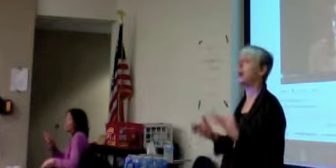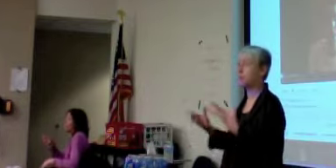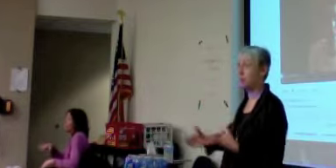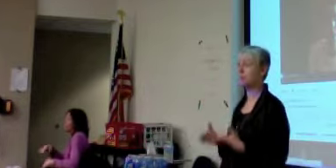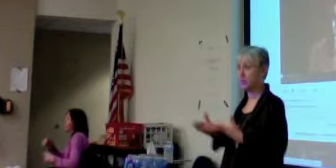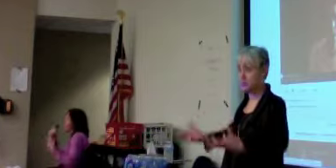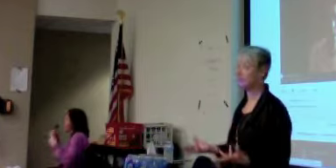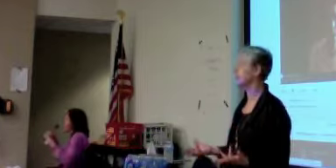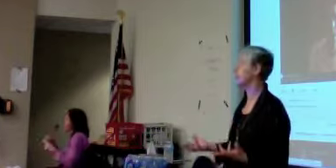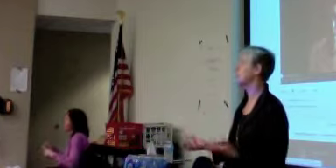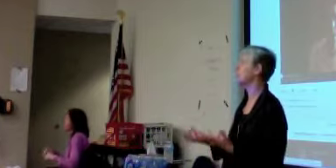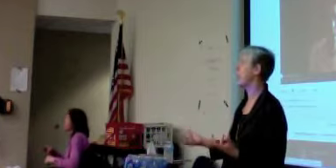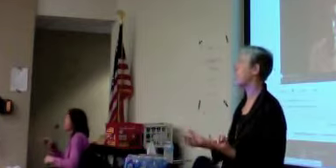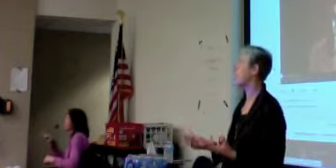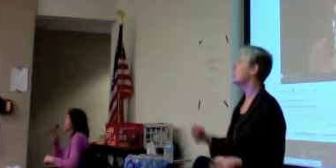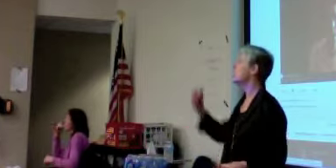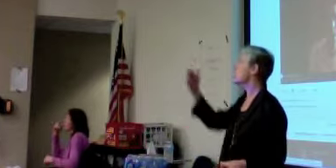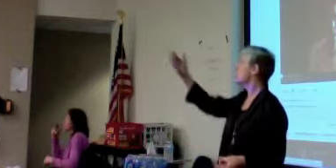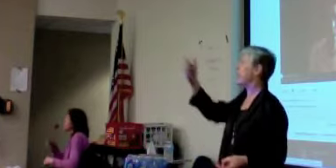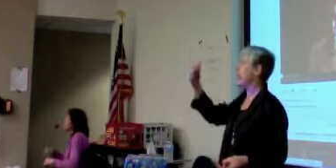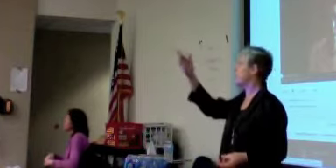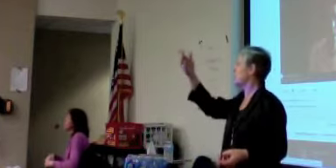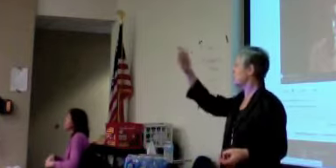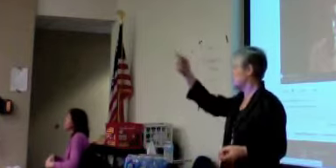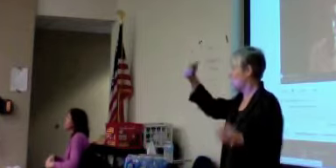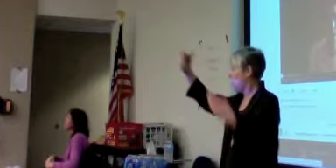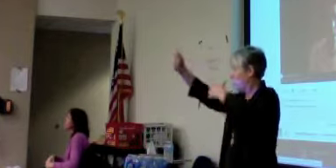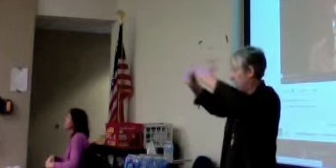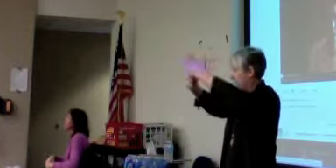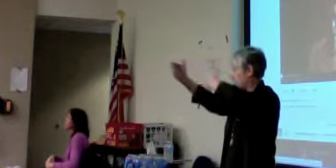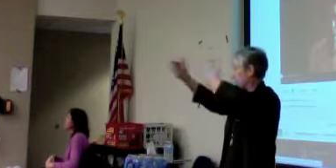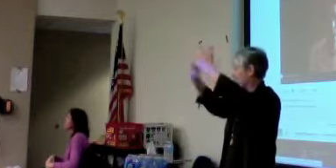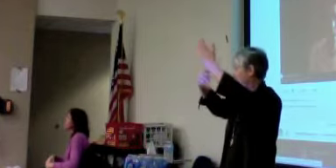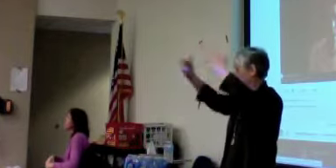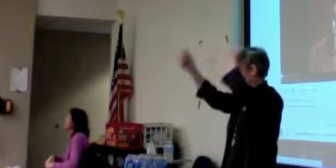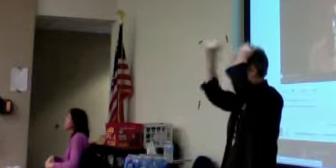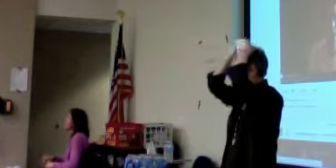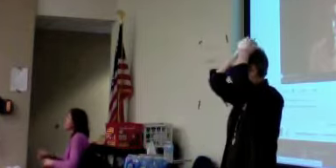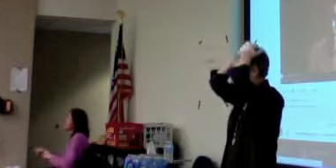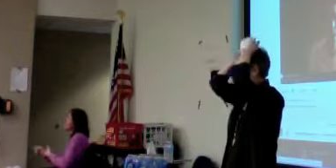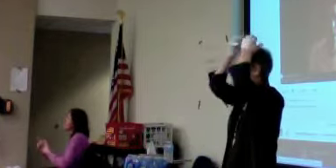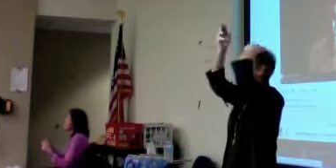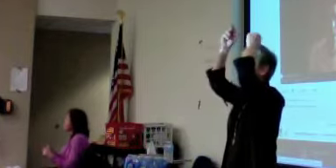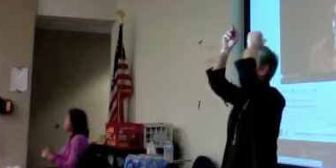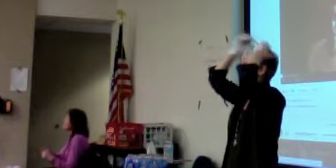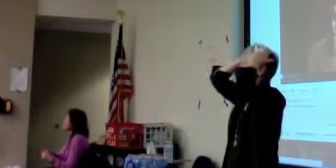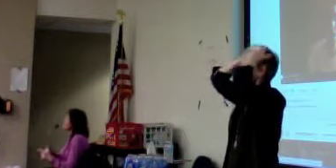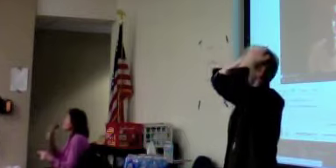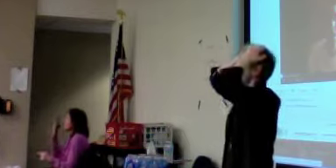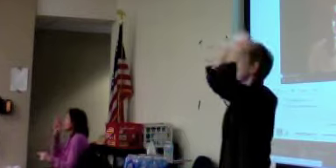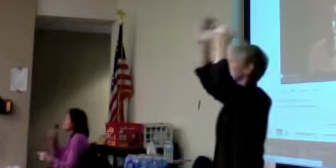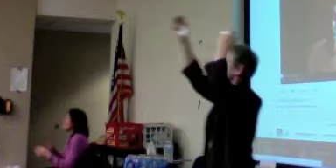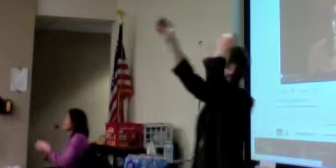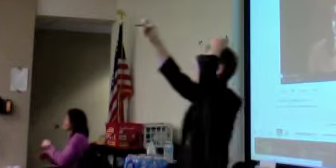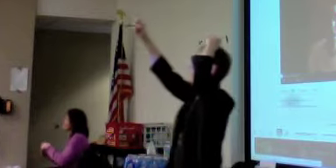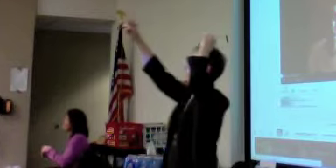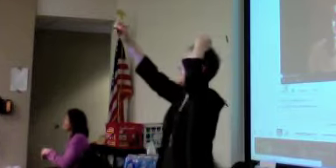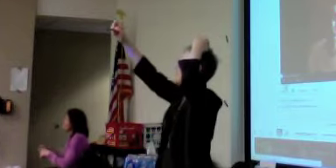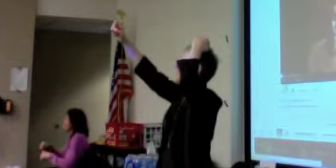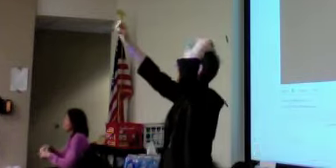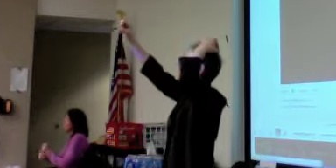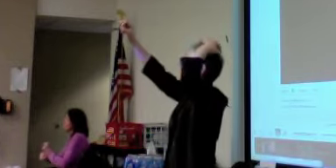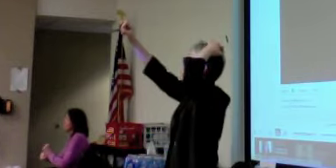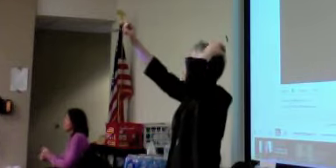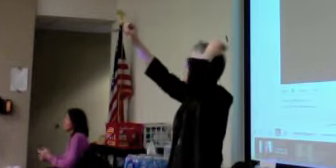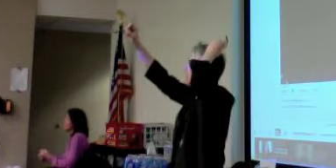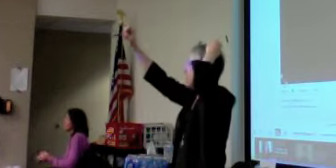finally found purpose for this thing he learned in math. So I keep coming back to that, and he doesn't know I'm involved in this project yet either, which is kind of